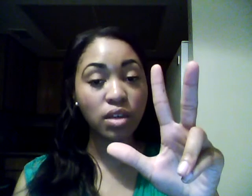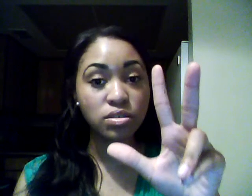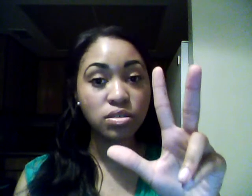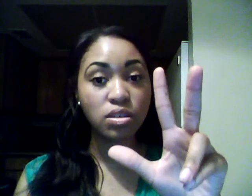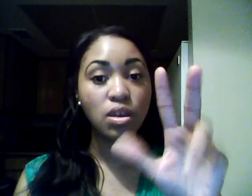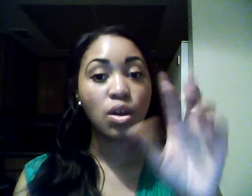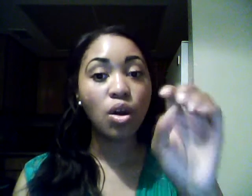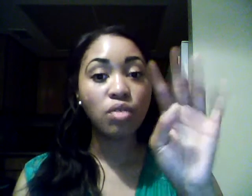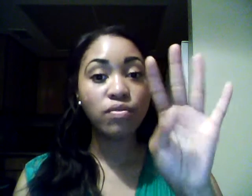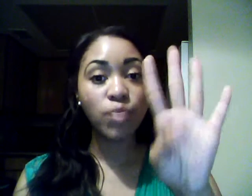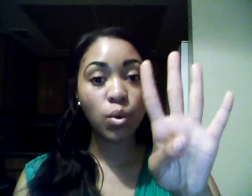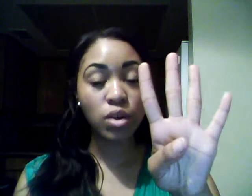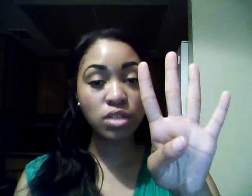Okay? 4,